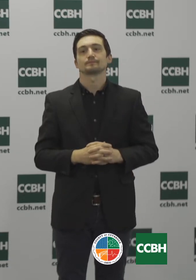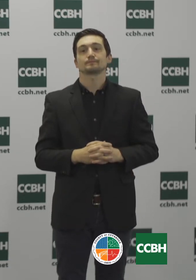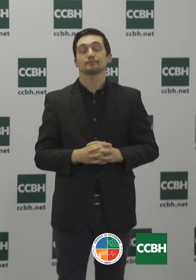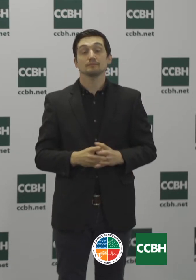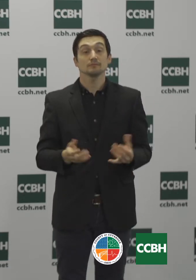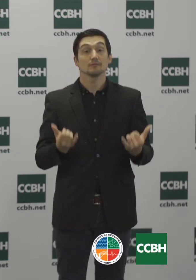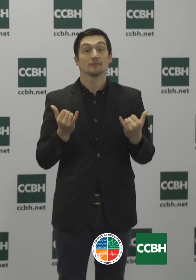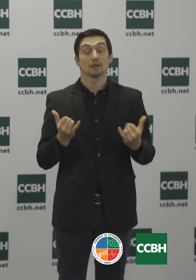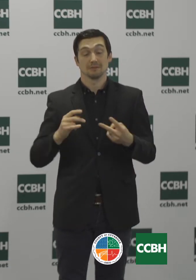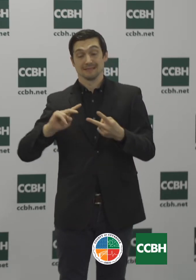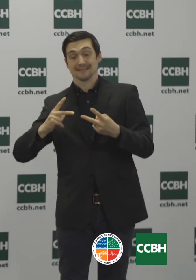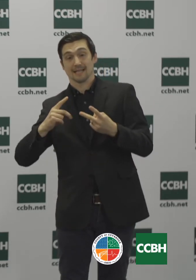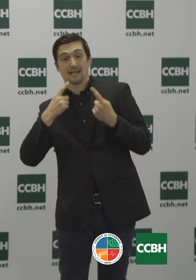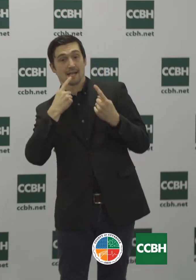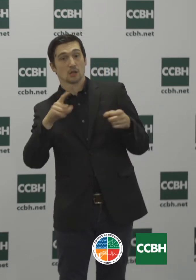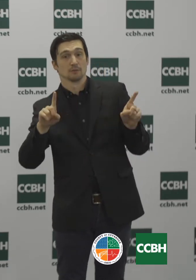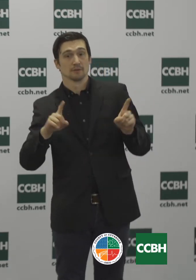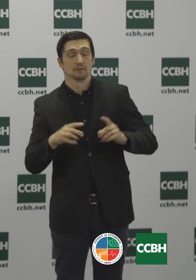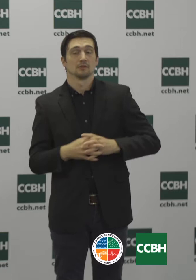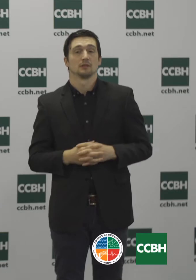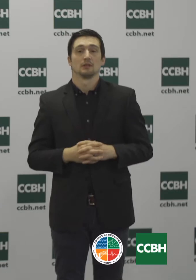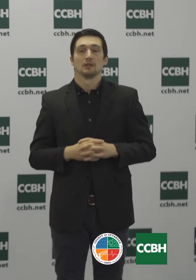Now for my second announcement.